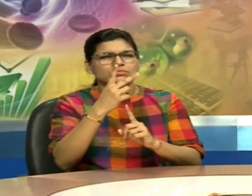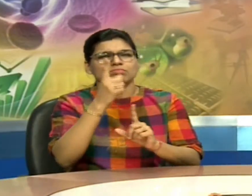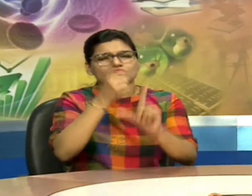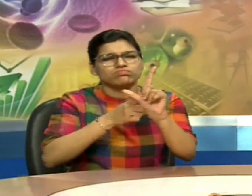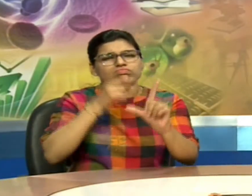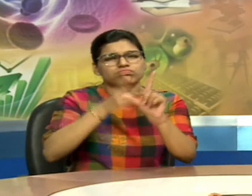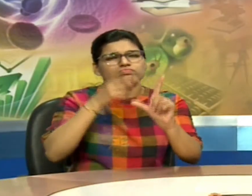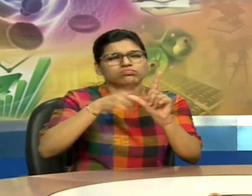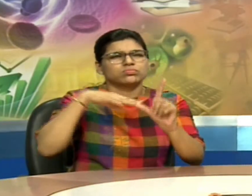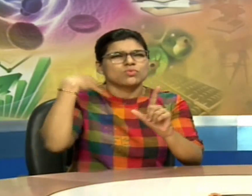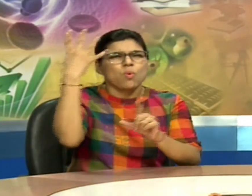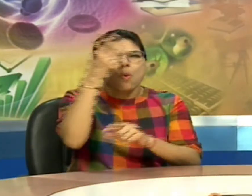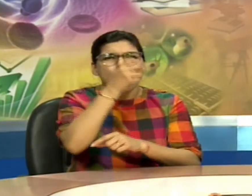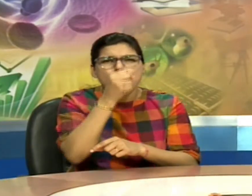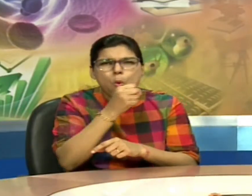renew the forest.